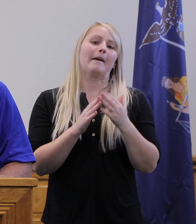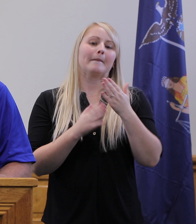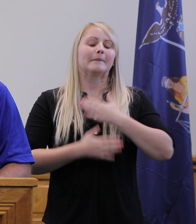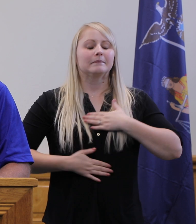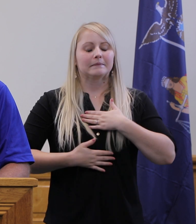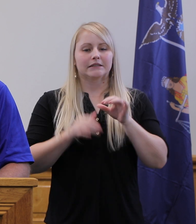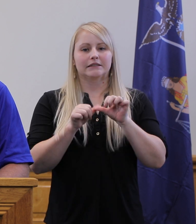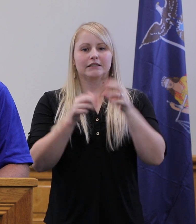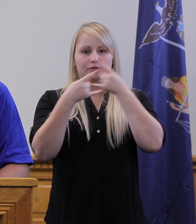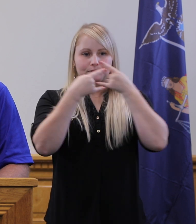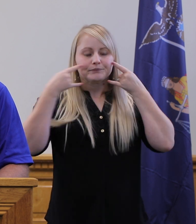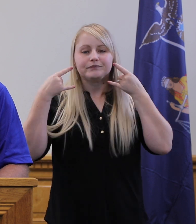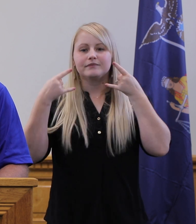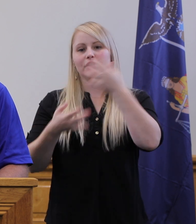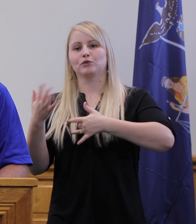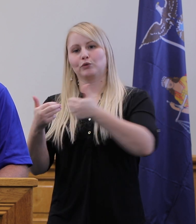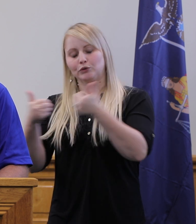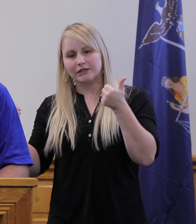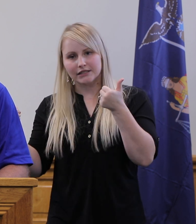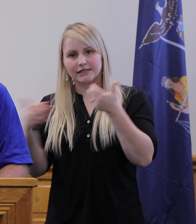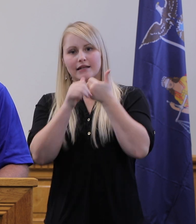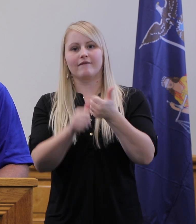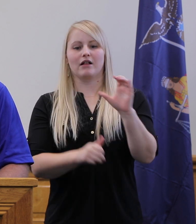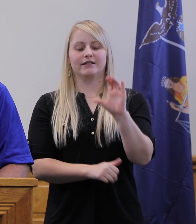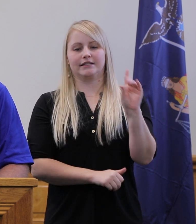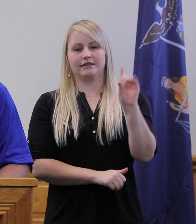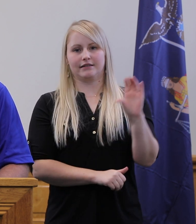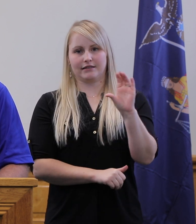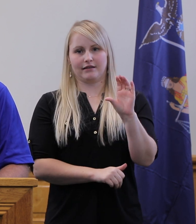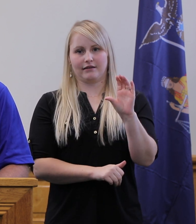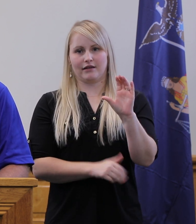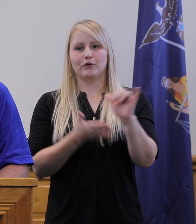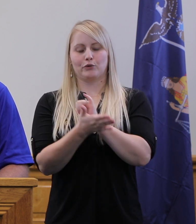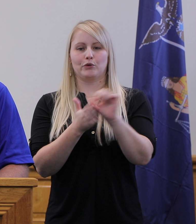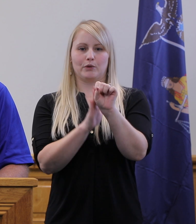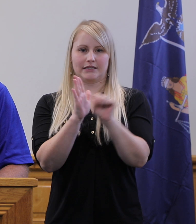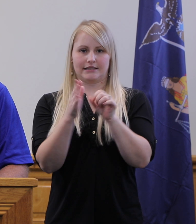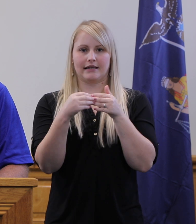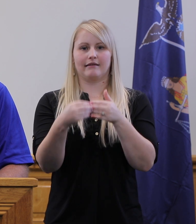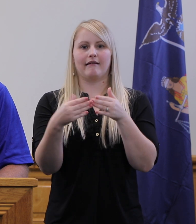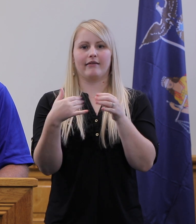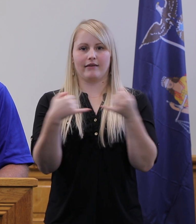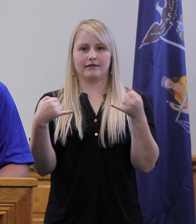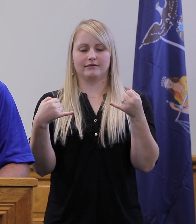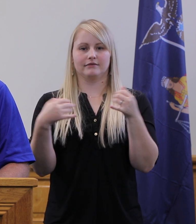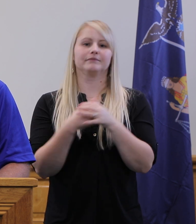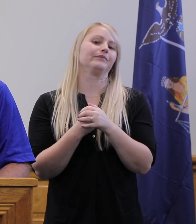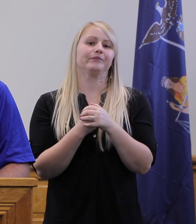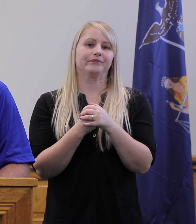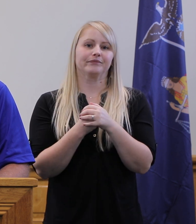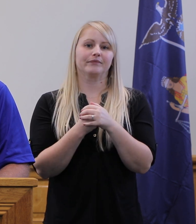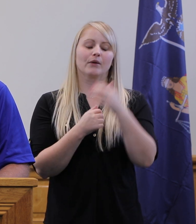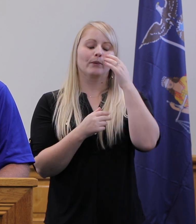social distance, and to follow the CDC and New York State guidelines for preventing the spread of coronavirus.